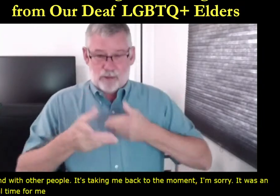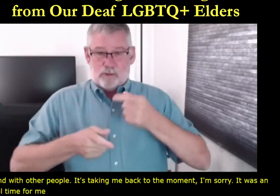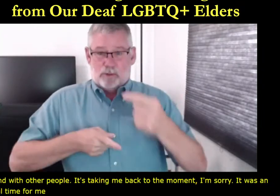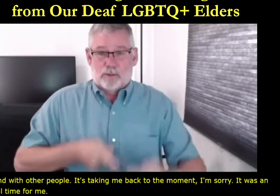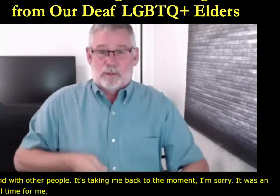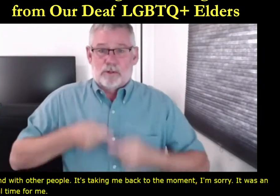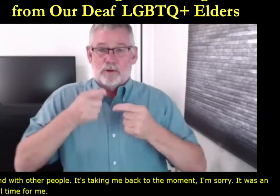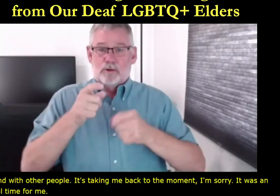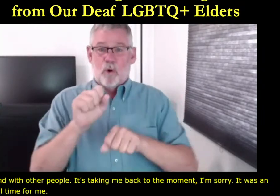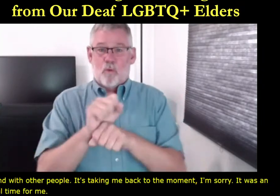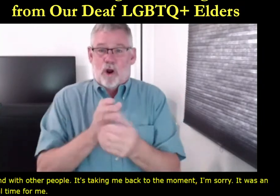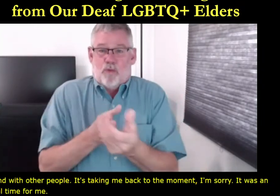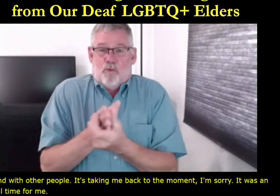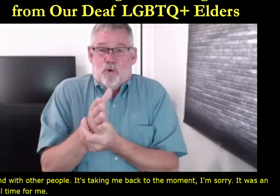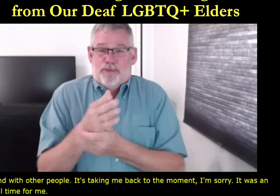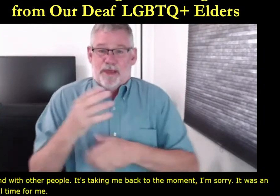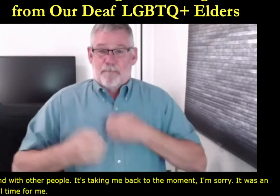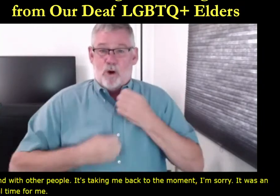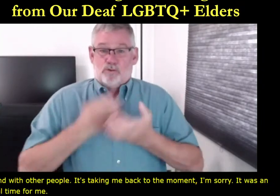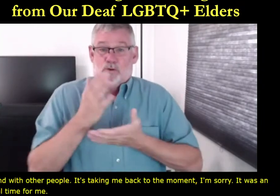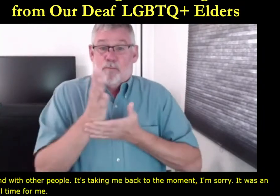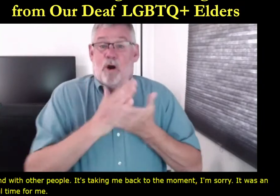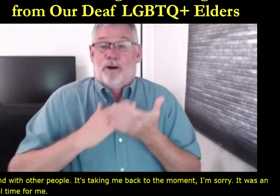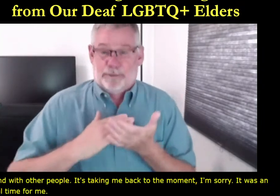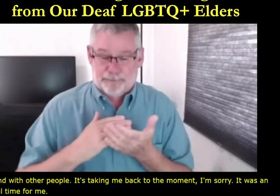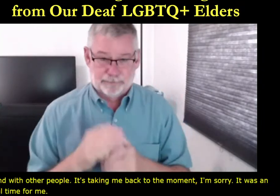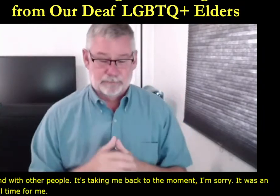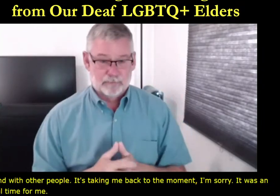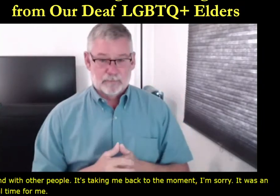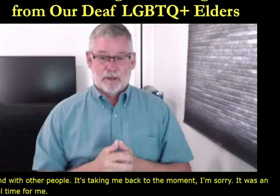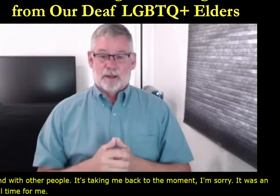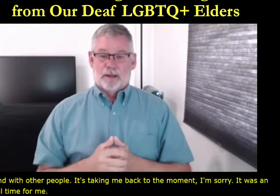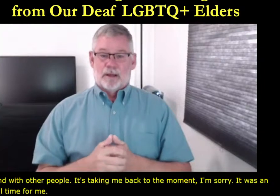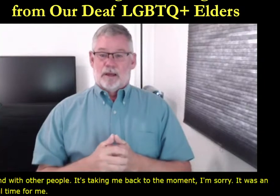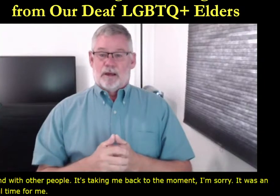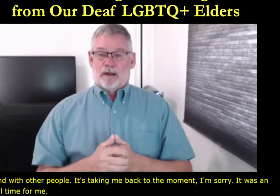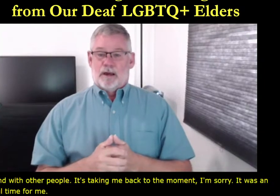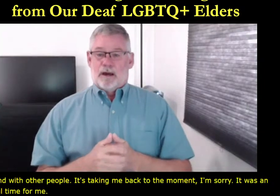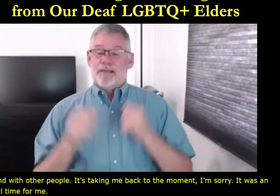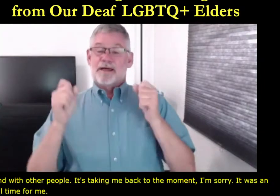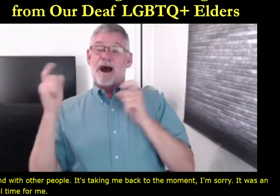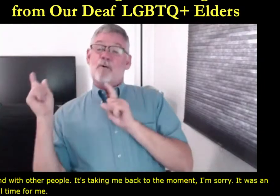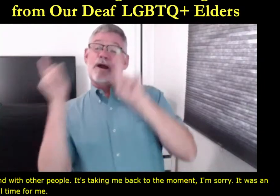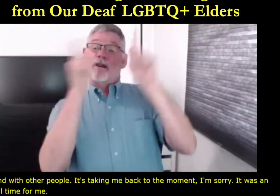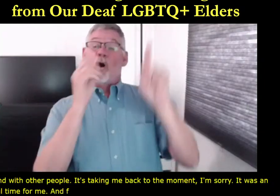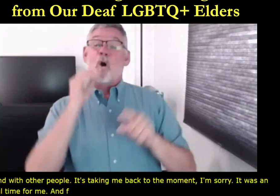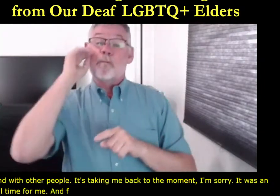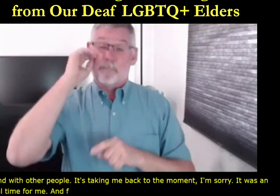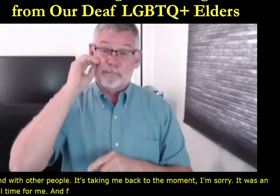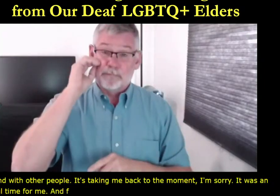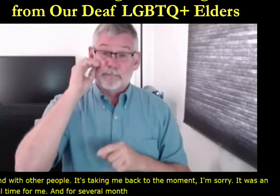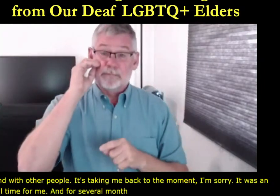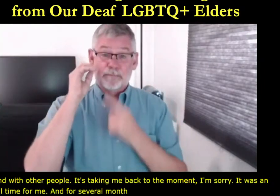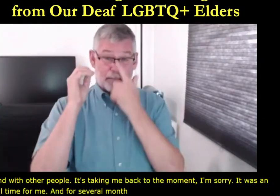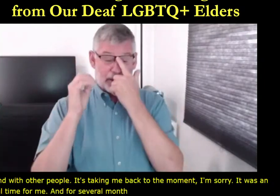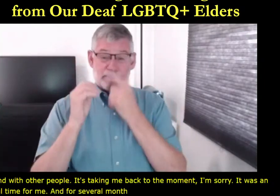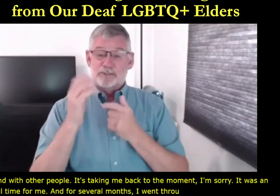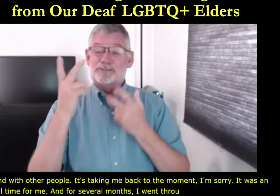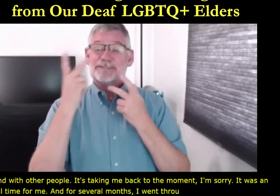and through for several months i went through this struggle trying to figure out the emotional parts of it and then i went home